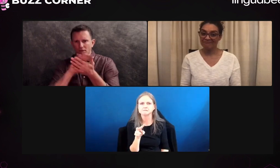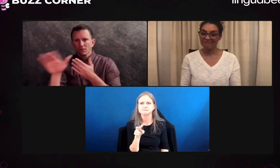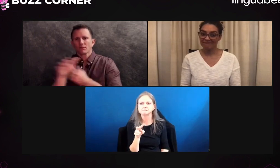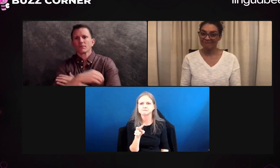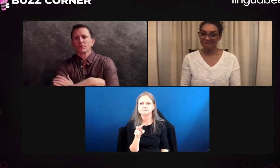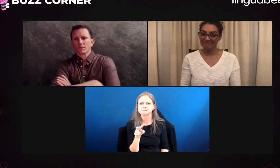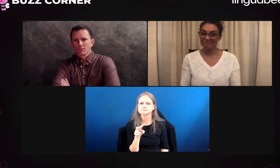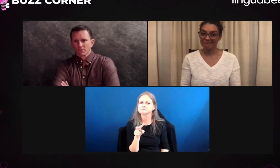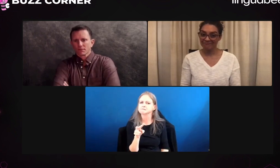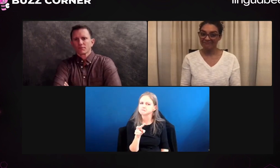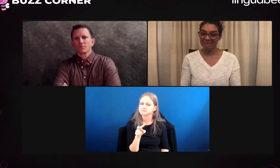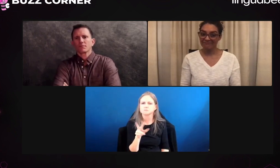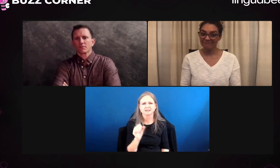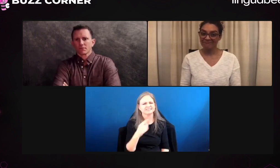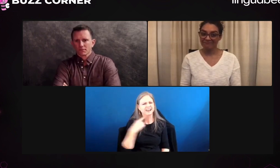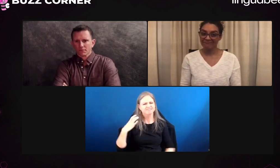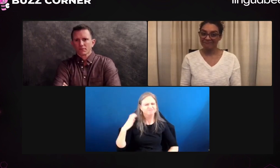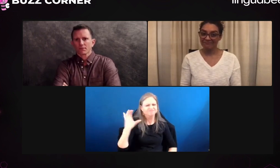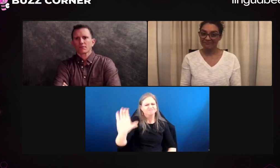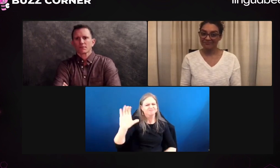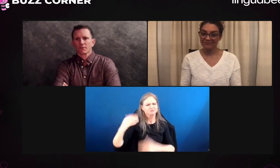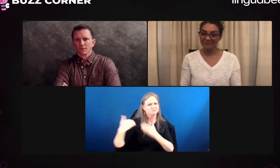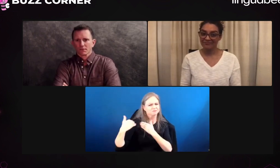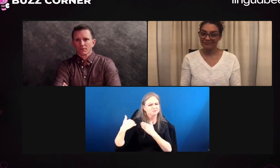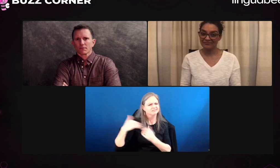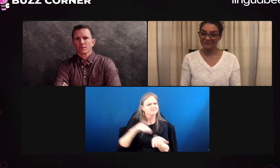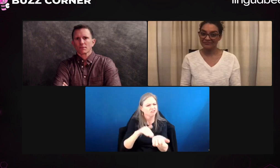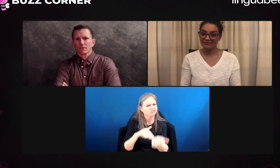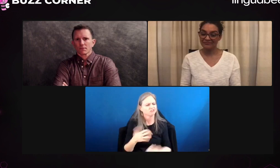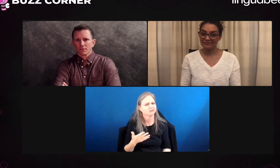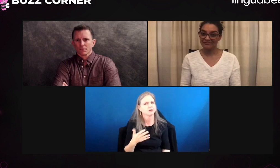And that has been very helpful. That's nice.